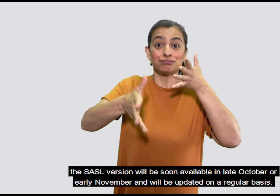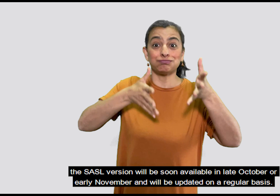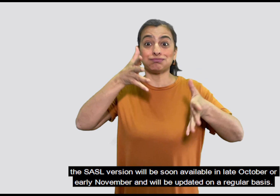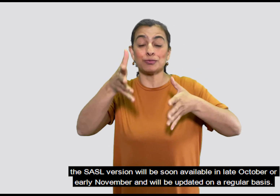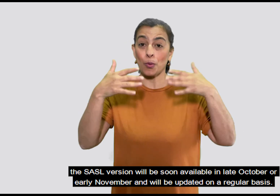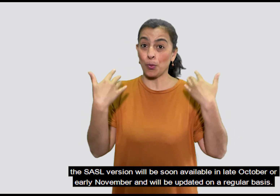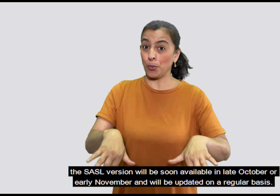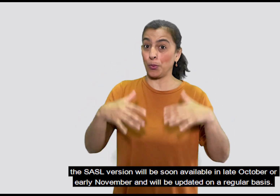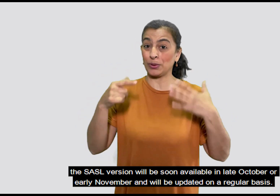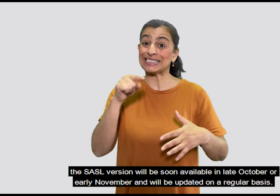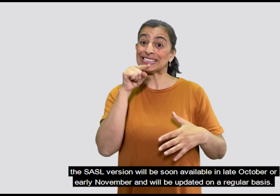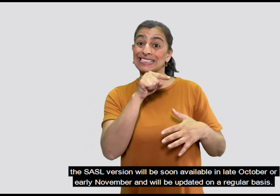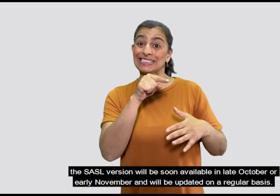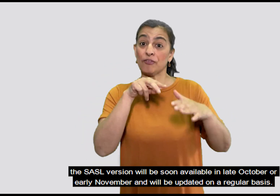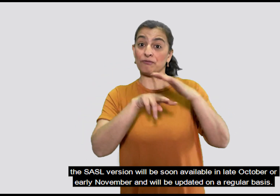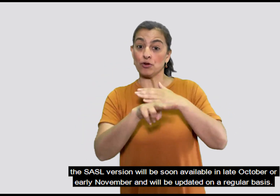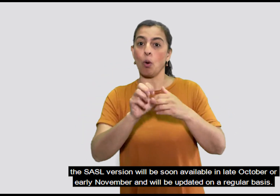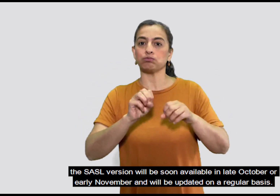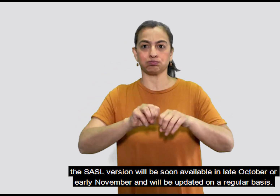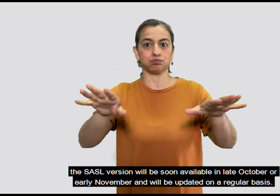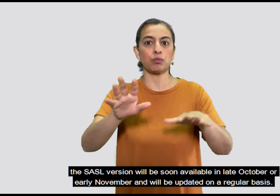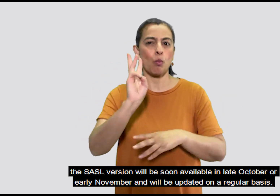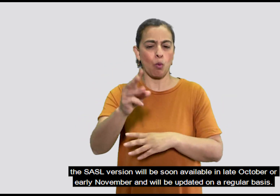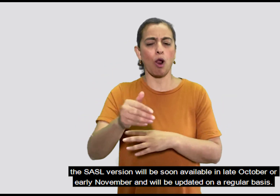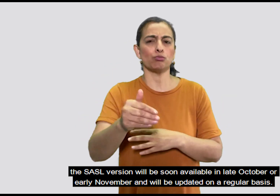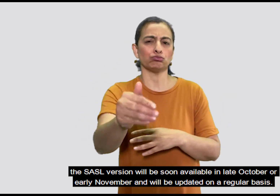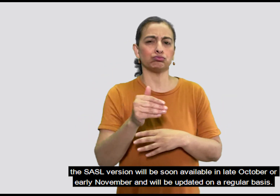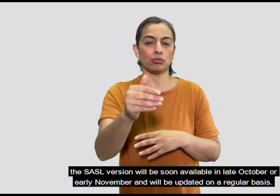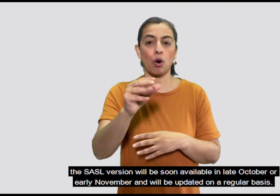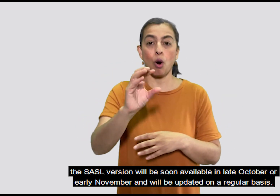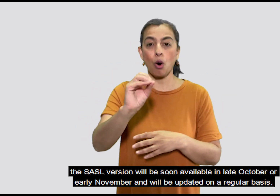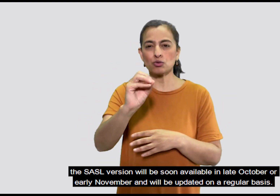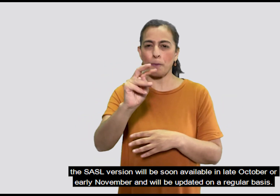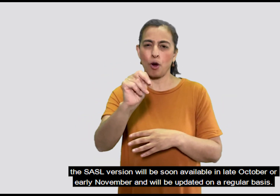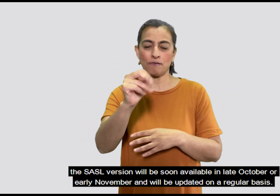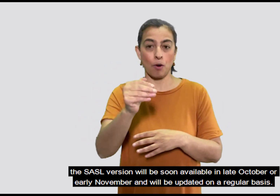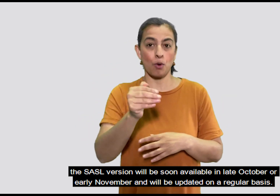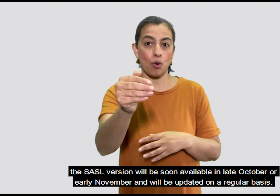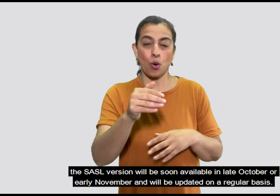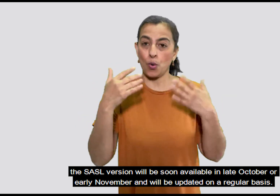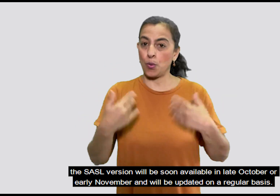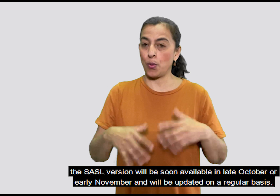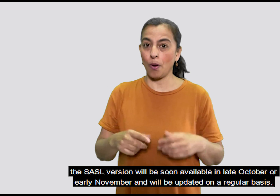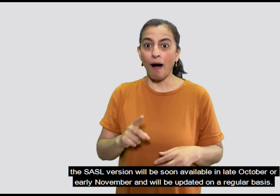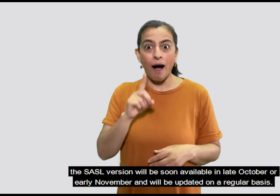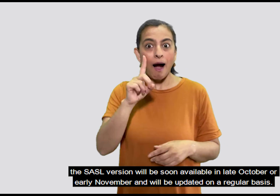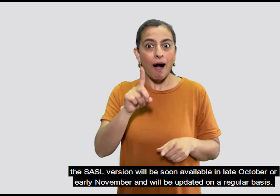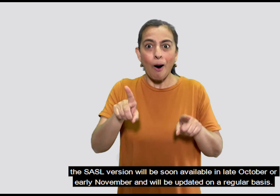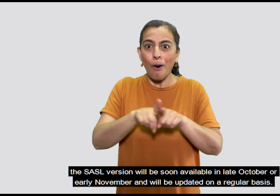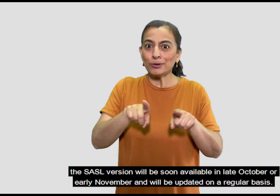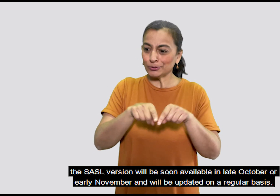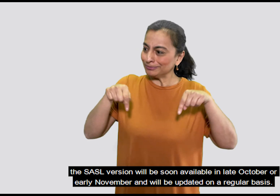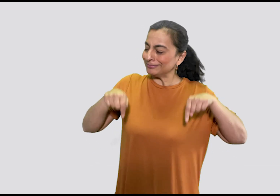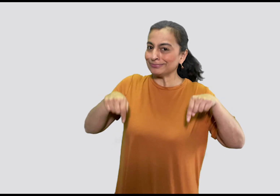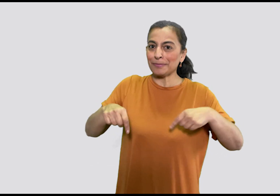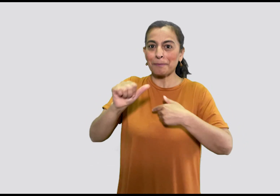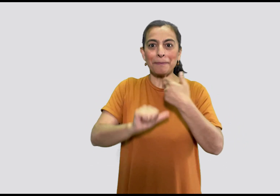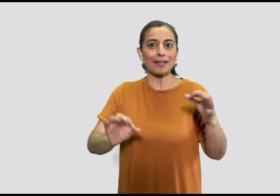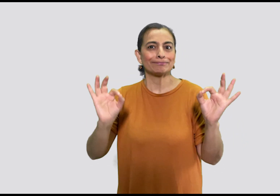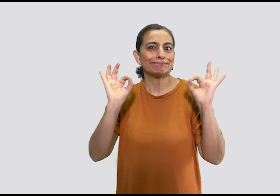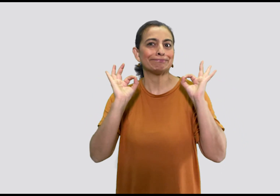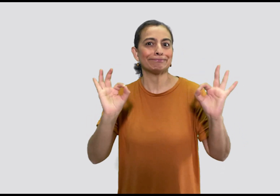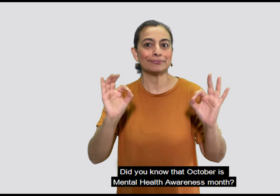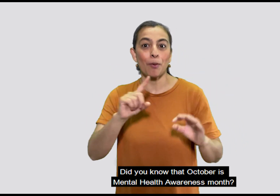Language version will soon be available in late October or early November and will be updated on a regular